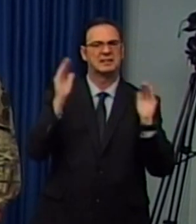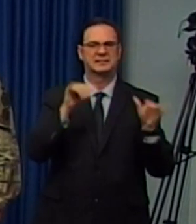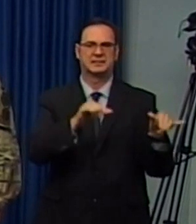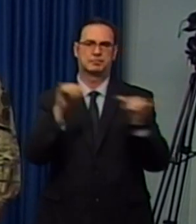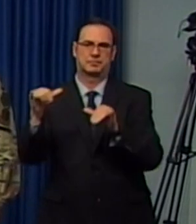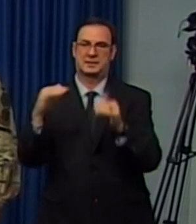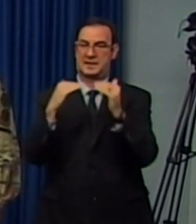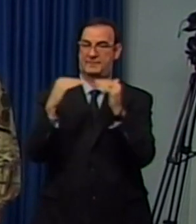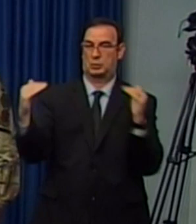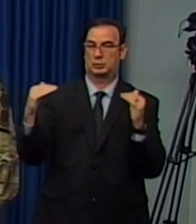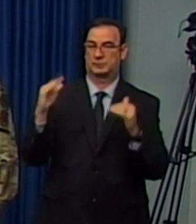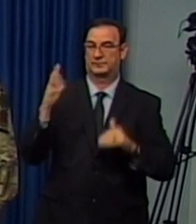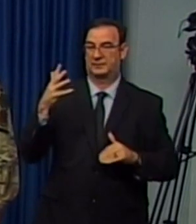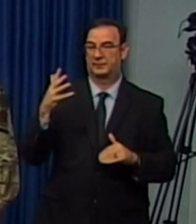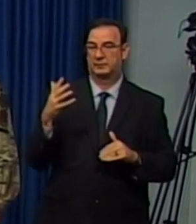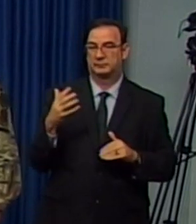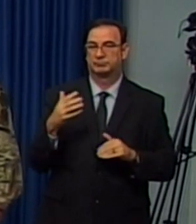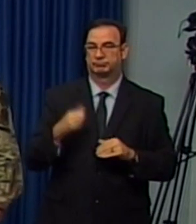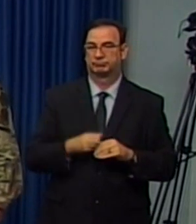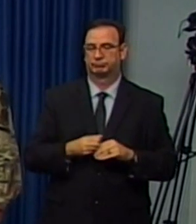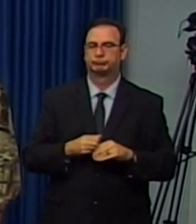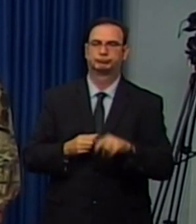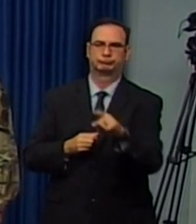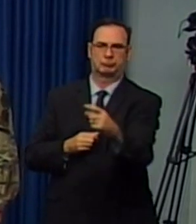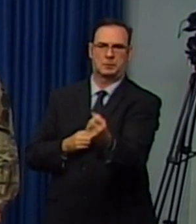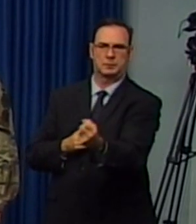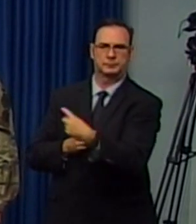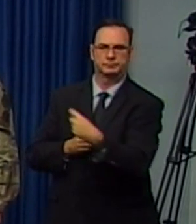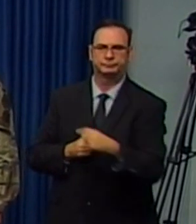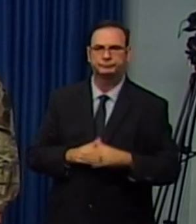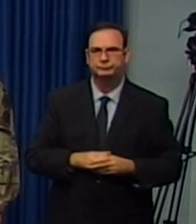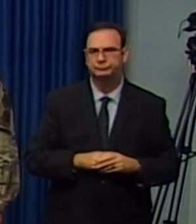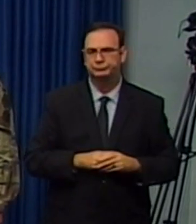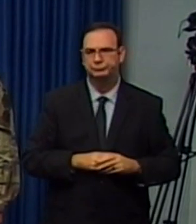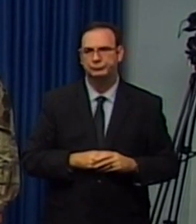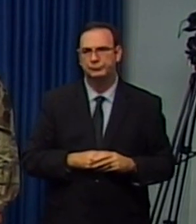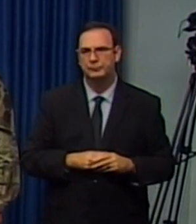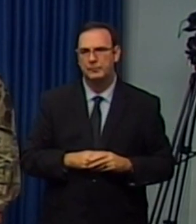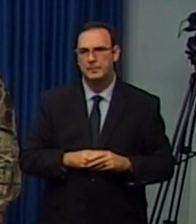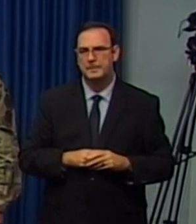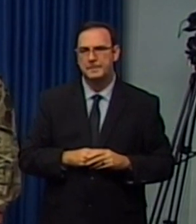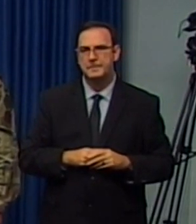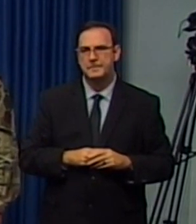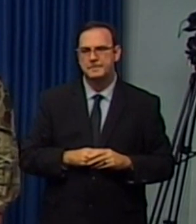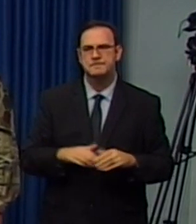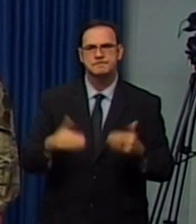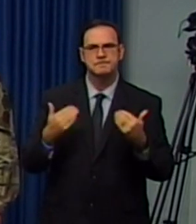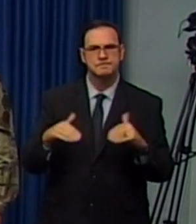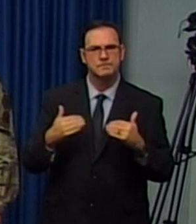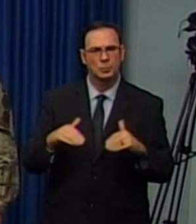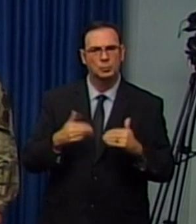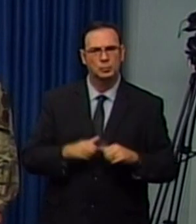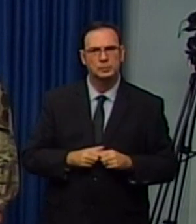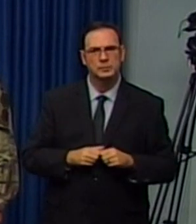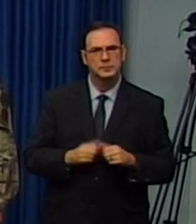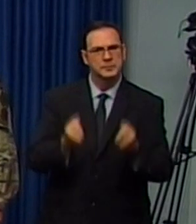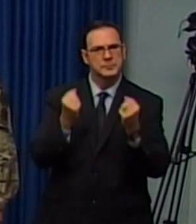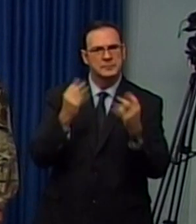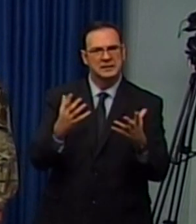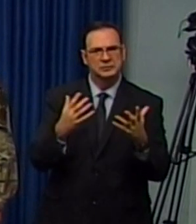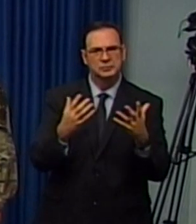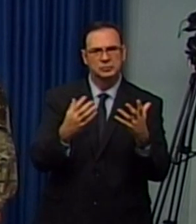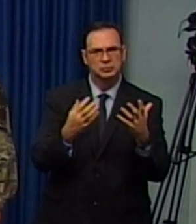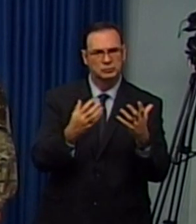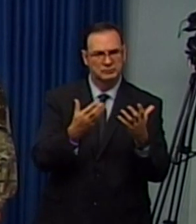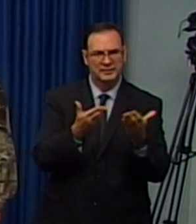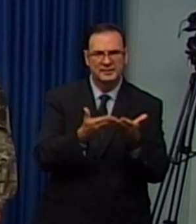of danger. Yes? Obviously, you know that that there's a significant number of resources down at Mar-a-Lago, down in